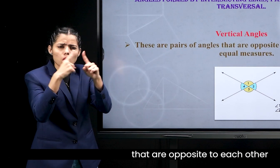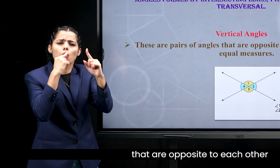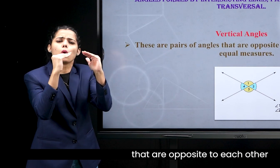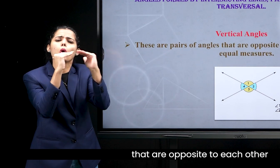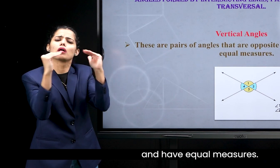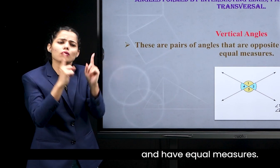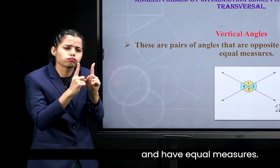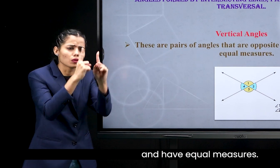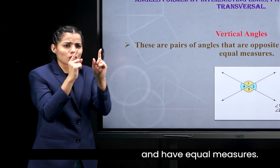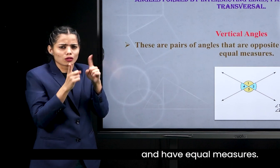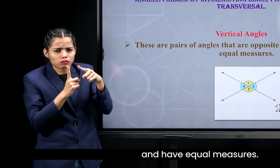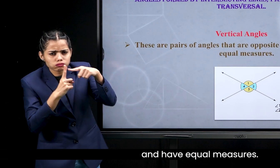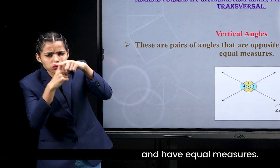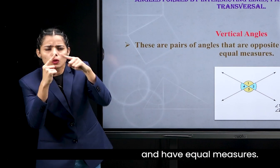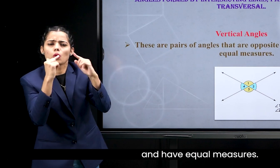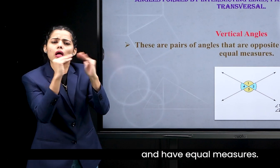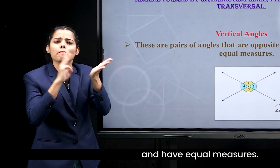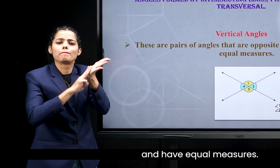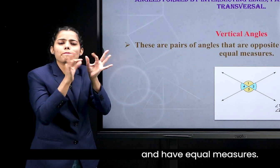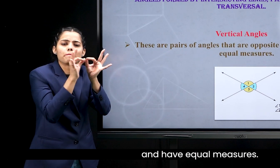each other and have equal measures.